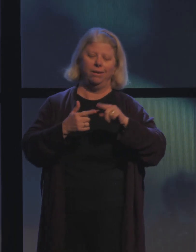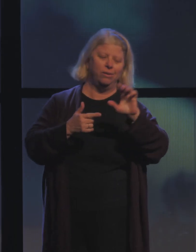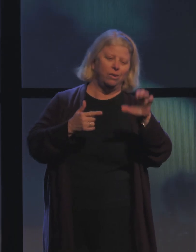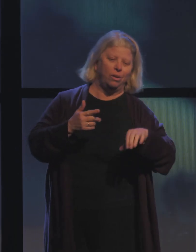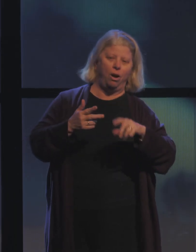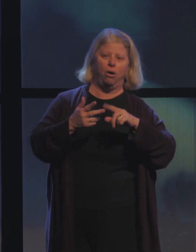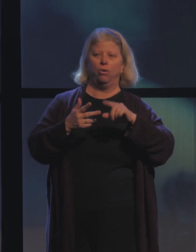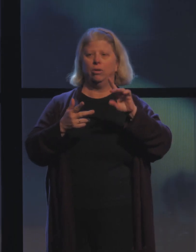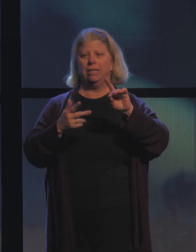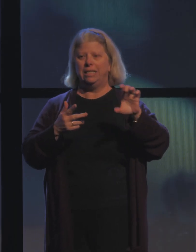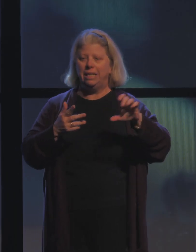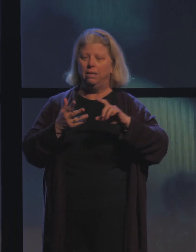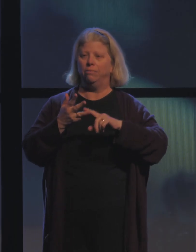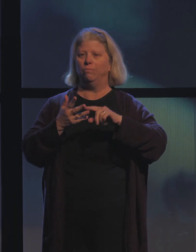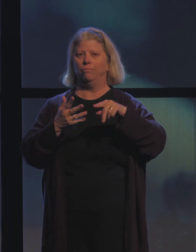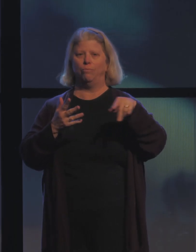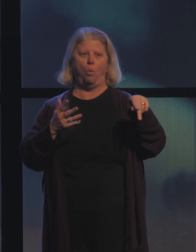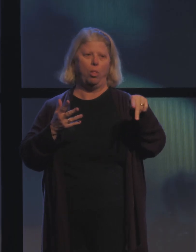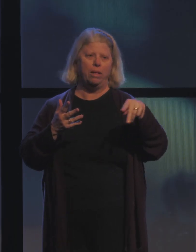DC, Portland,